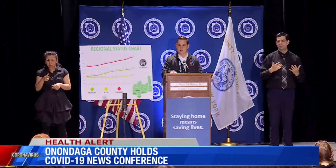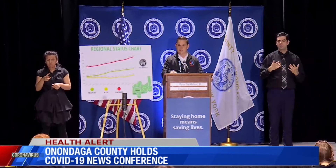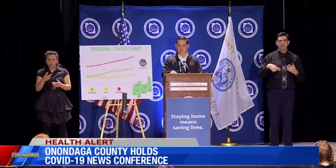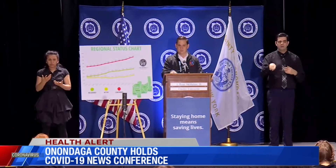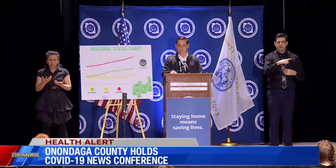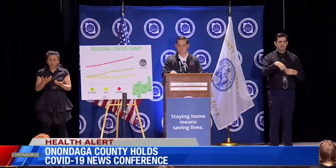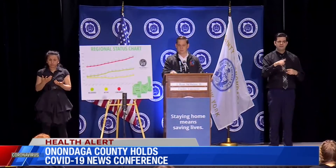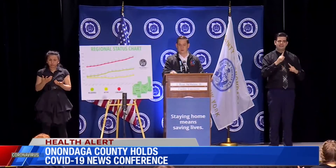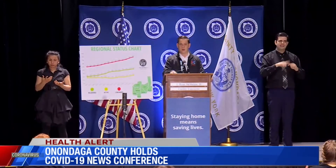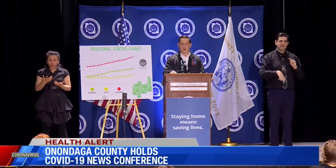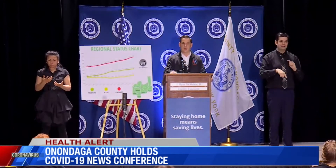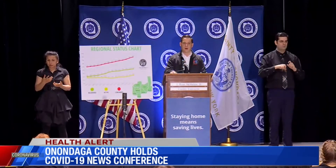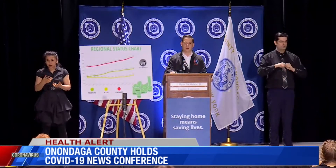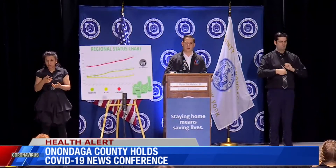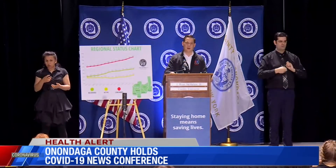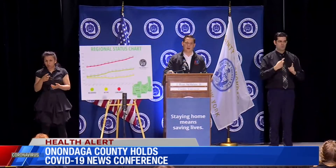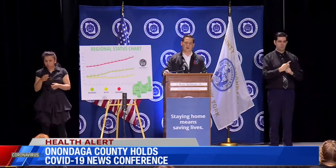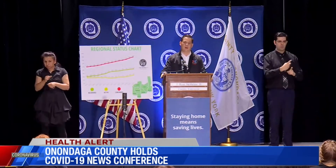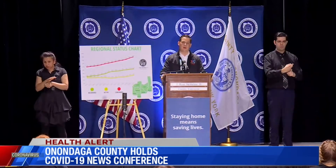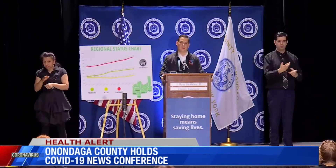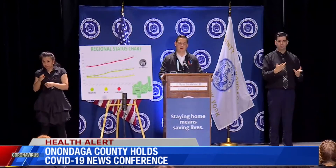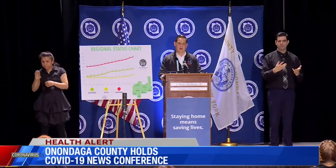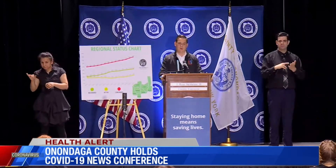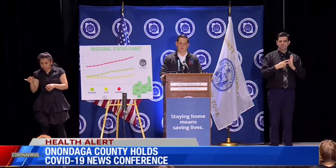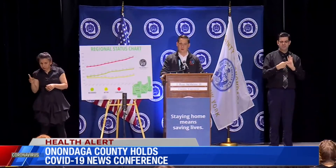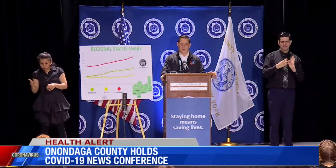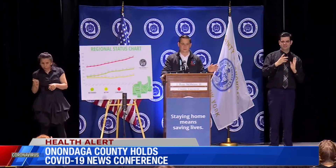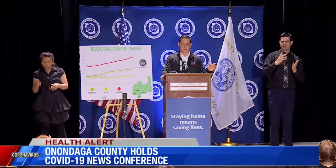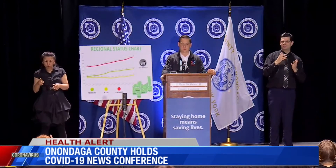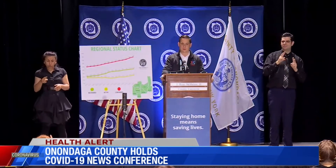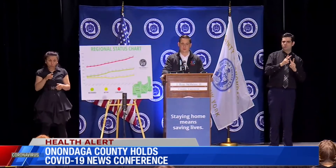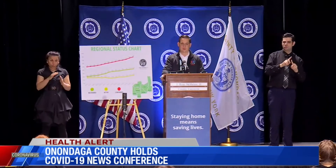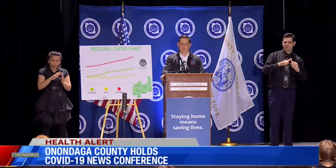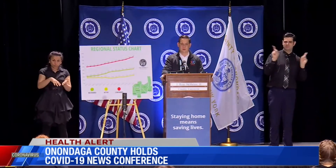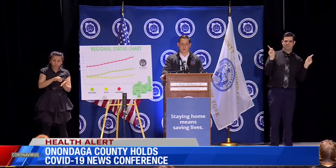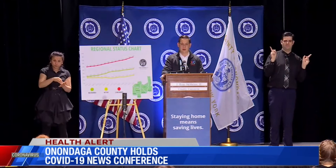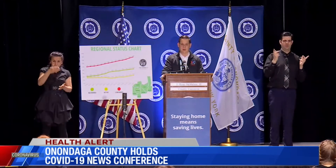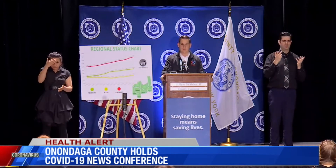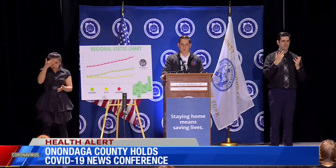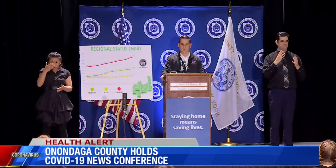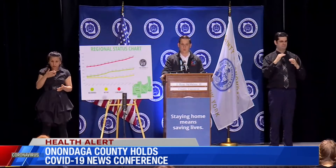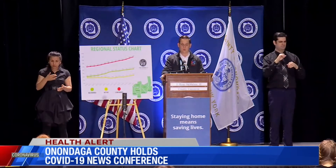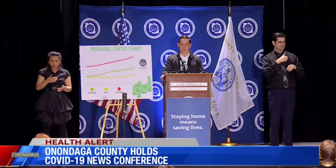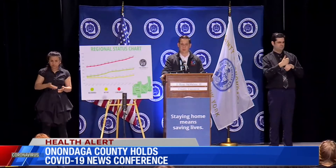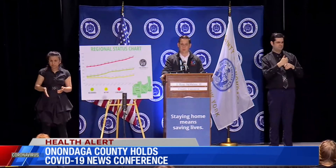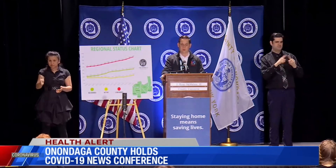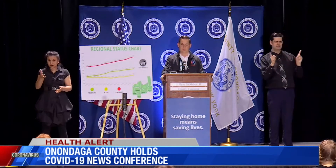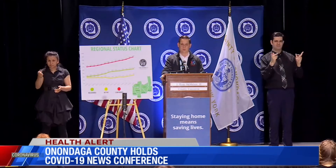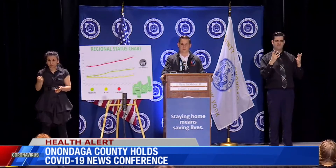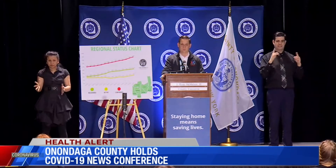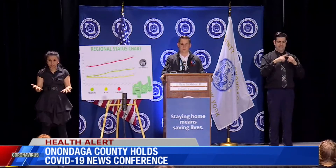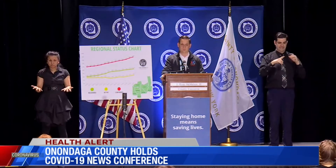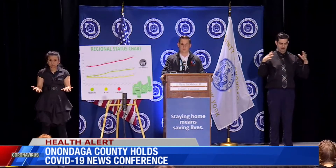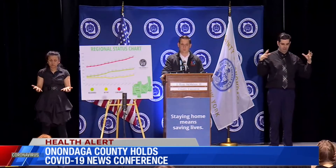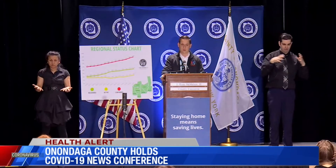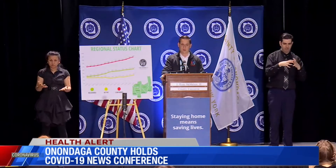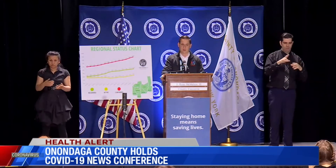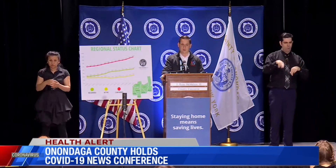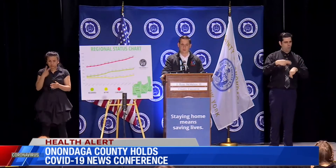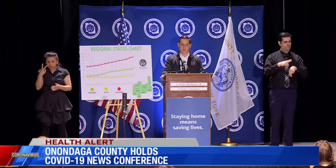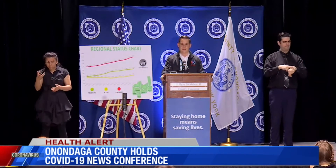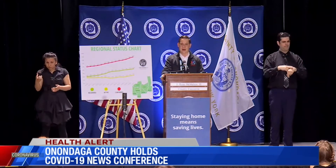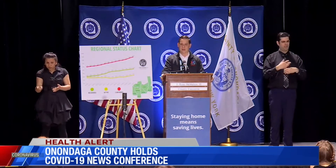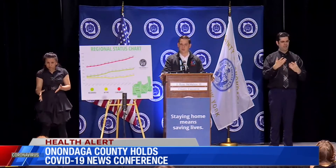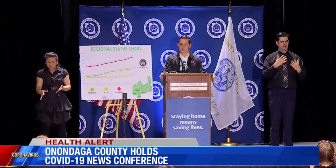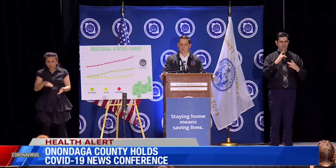hospitalized, you can't see him, and then or friend, and then you lose that person,